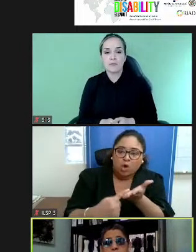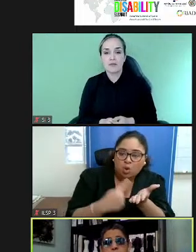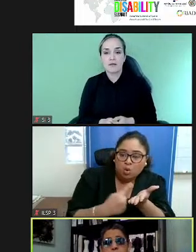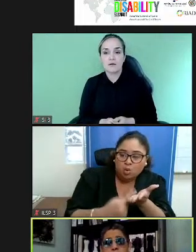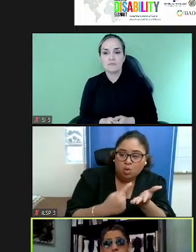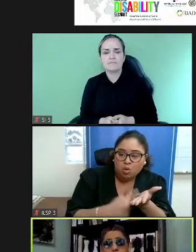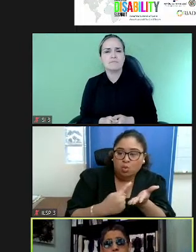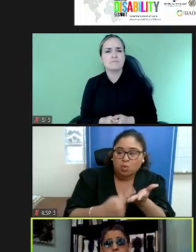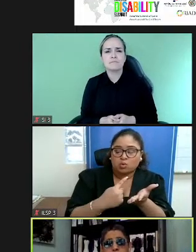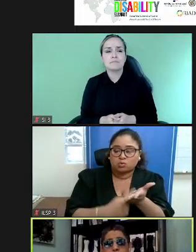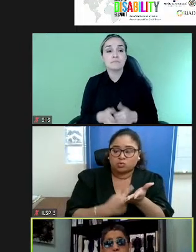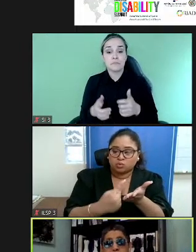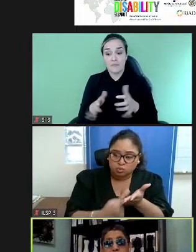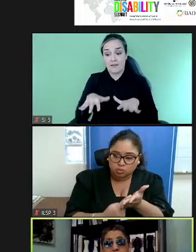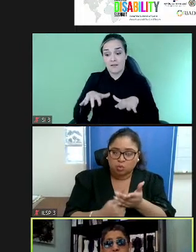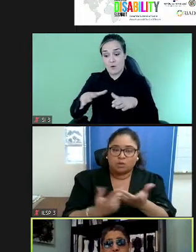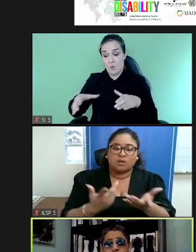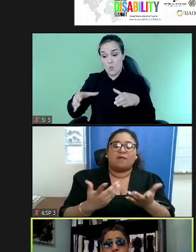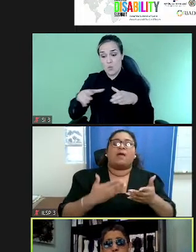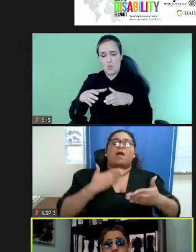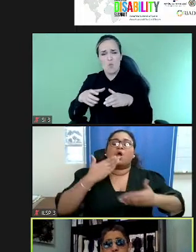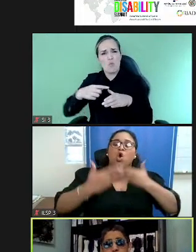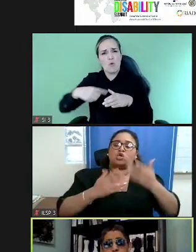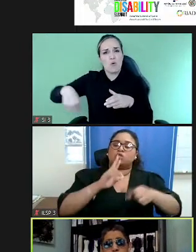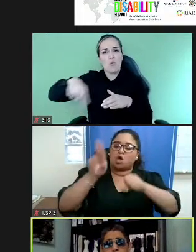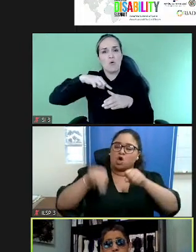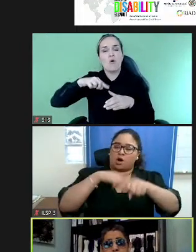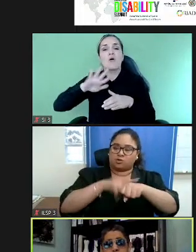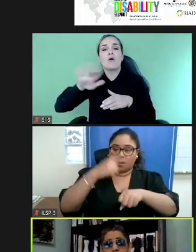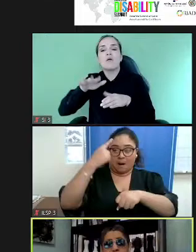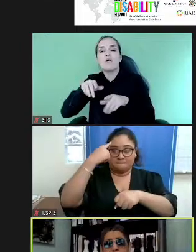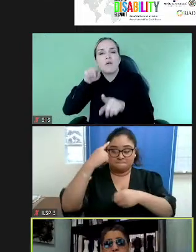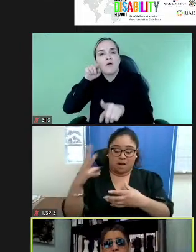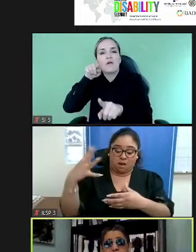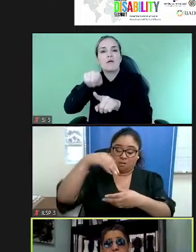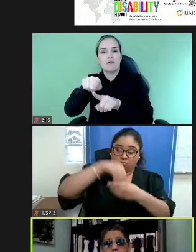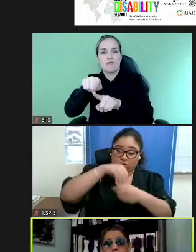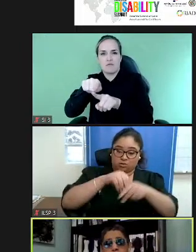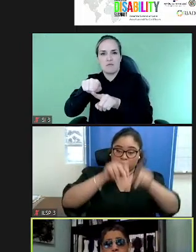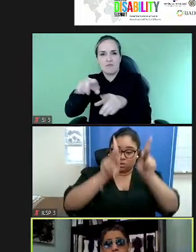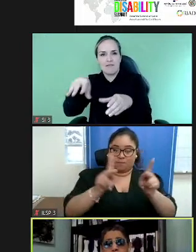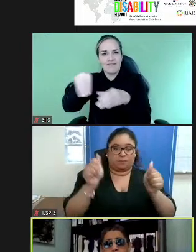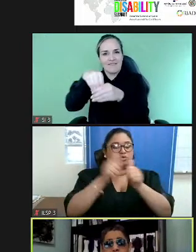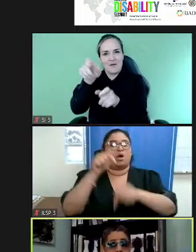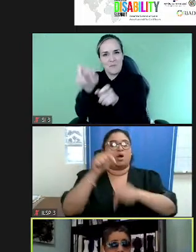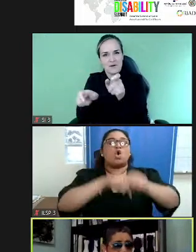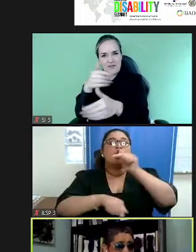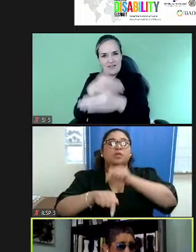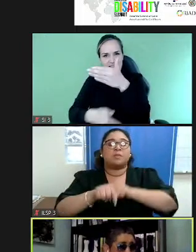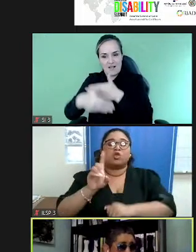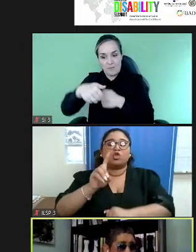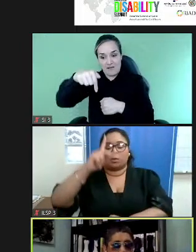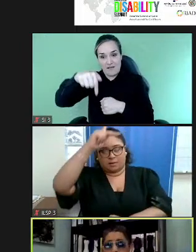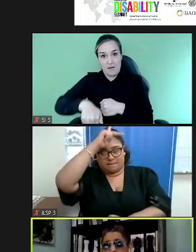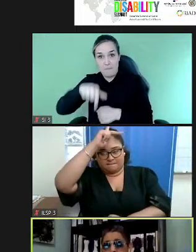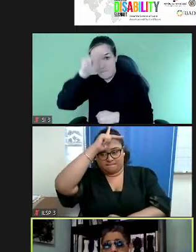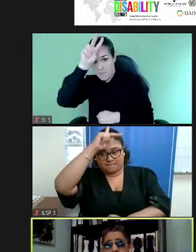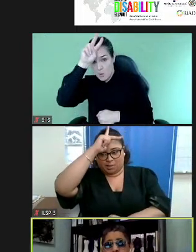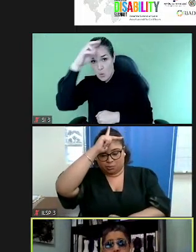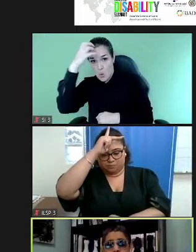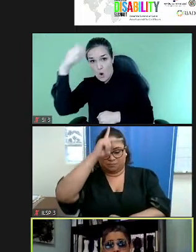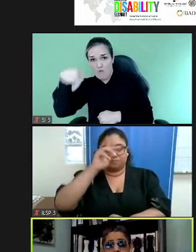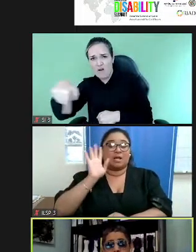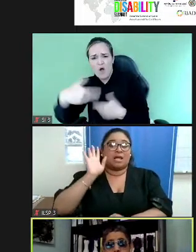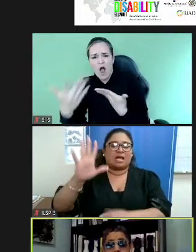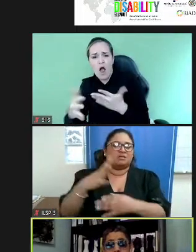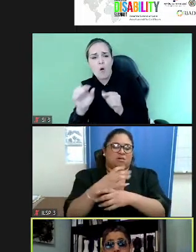processes of the national council for the integration of persons with disabilities that